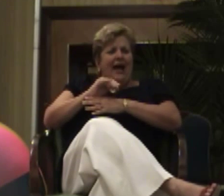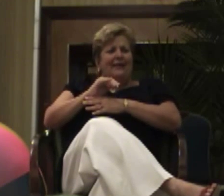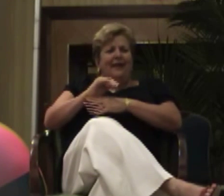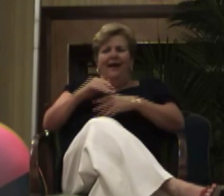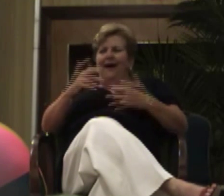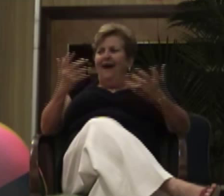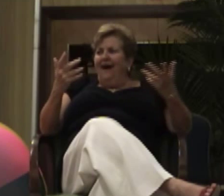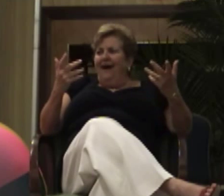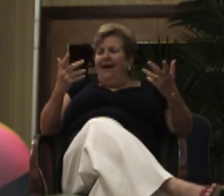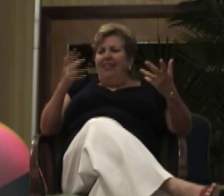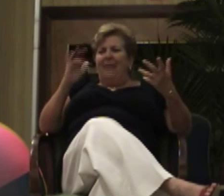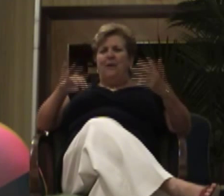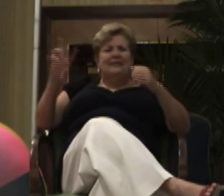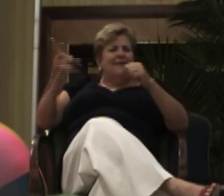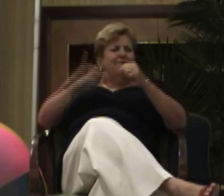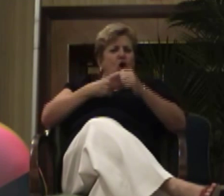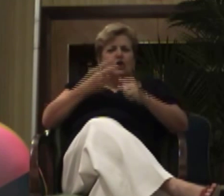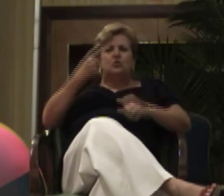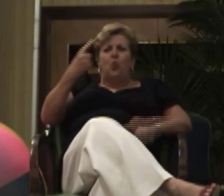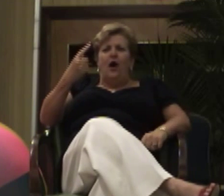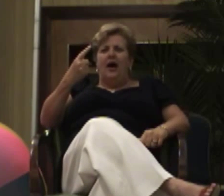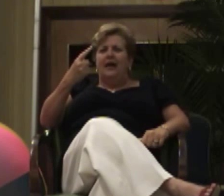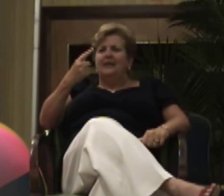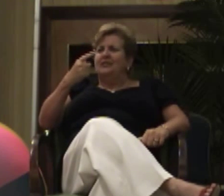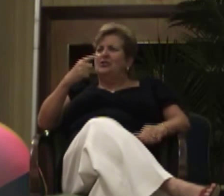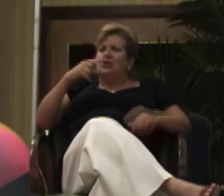was the first one to lay out the MF bomb.